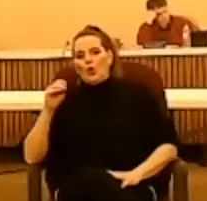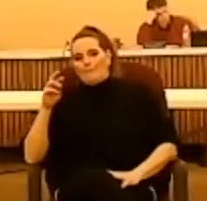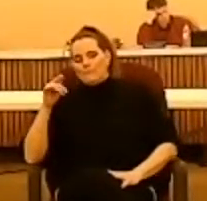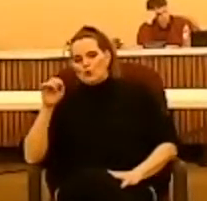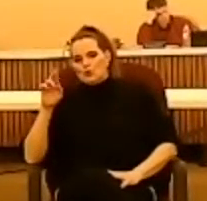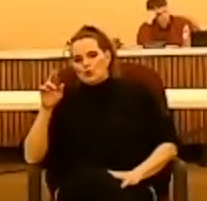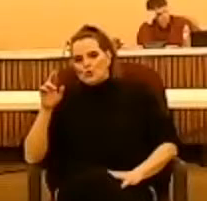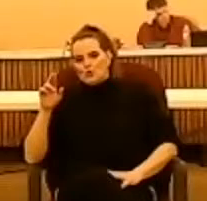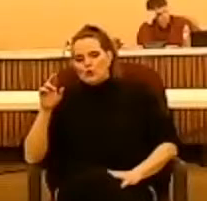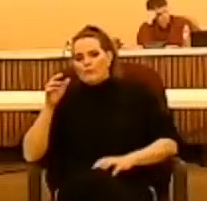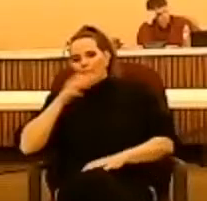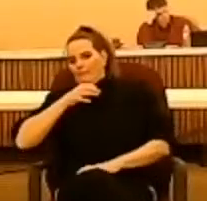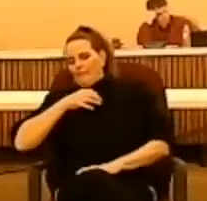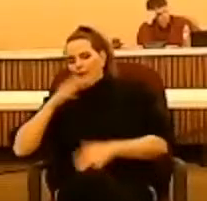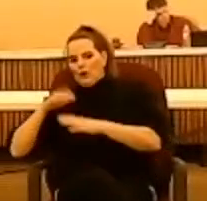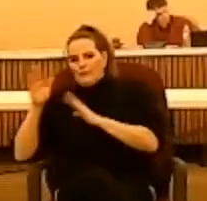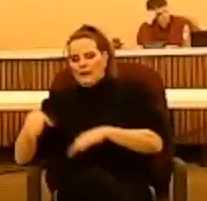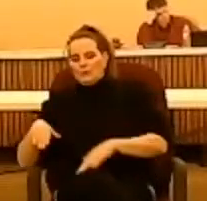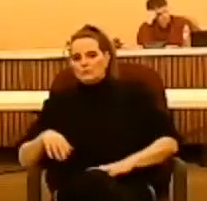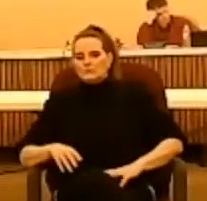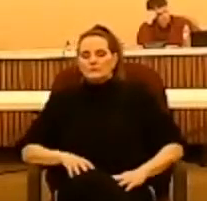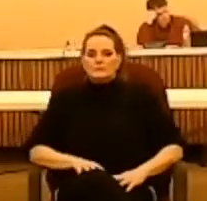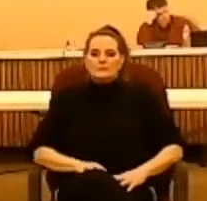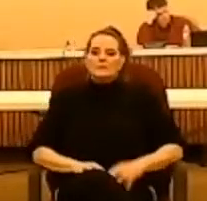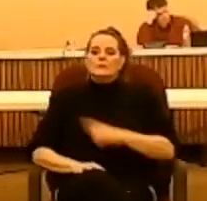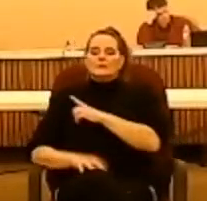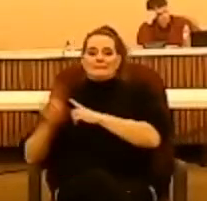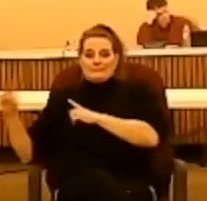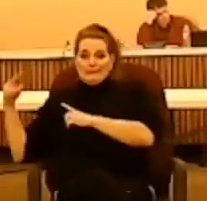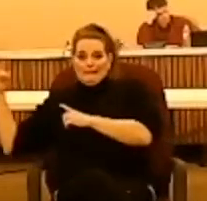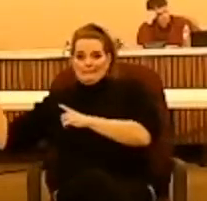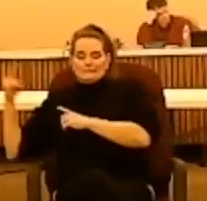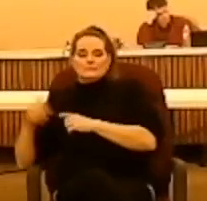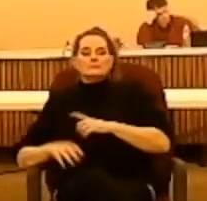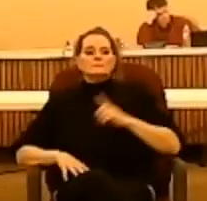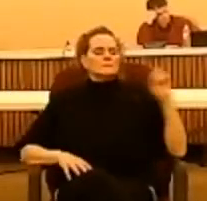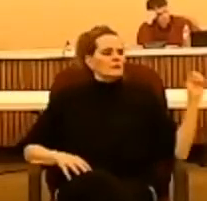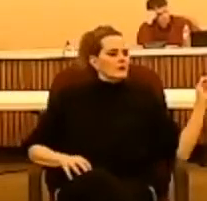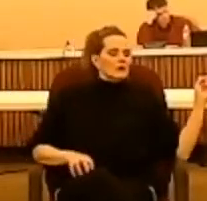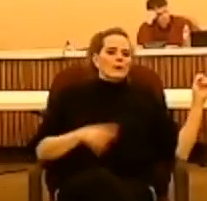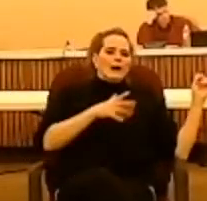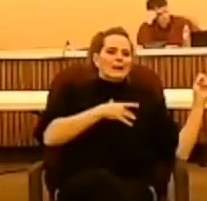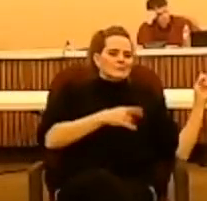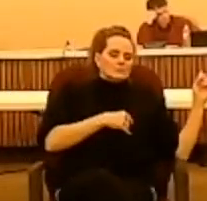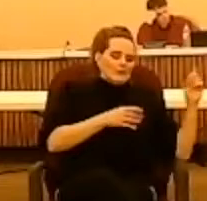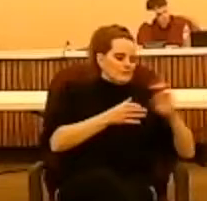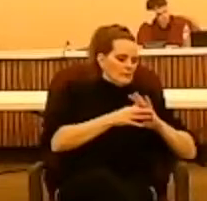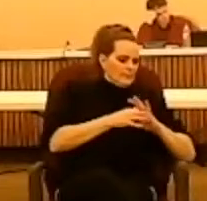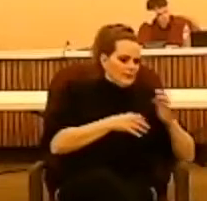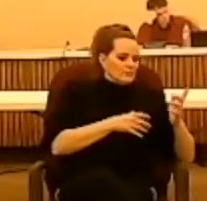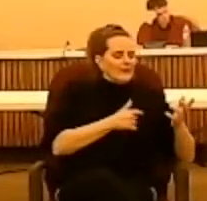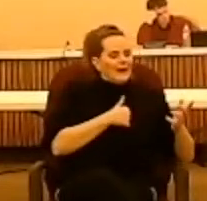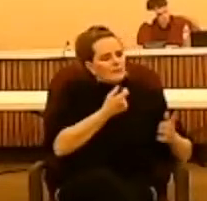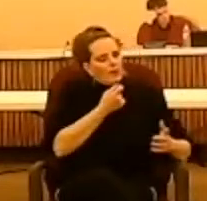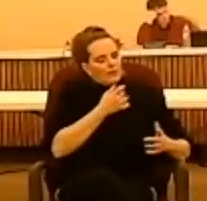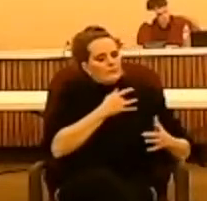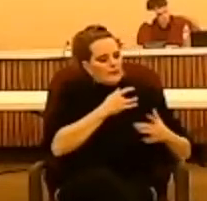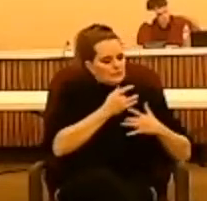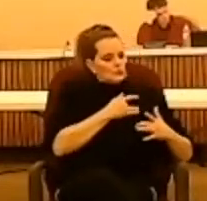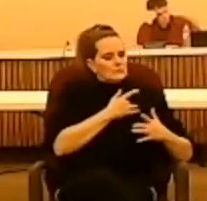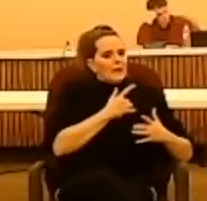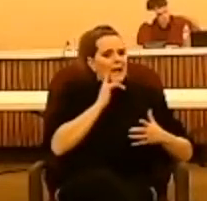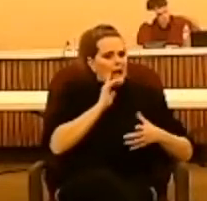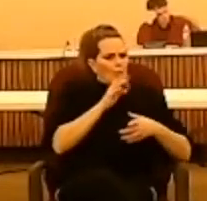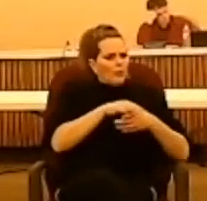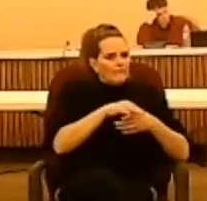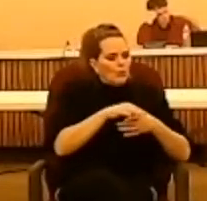Road. Seconded. Discussion? Just want to mention again that, I do have some concerns. I will be voting for this, but I